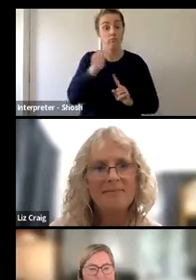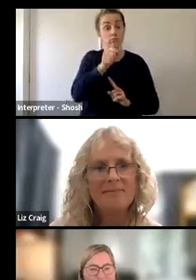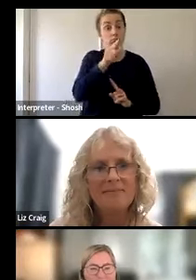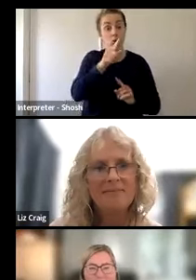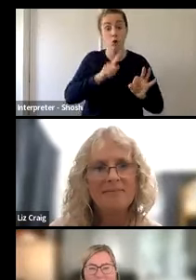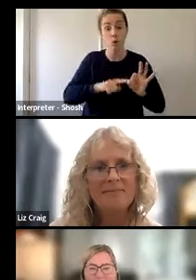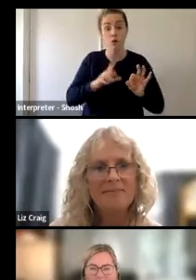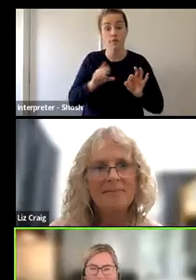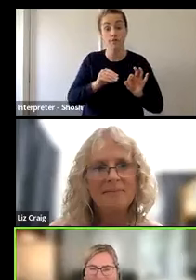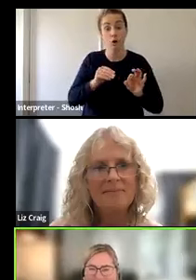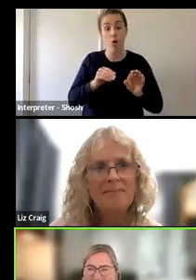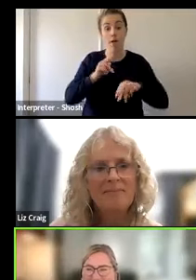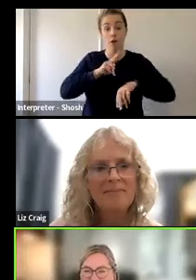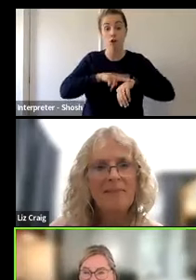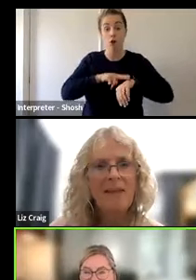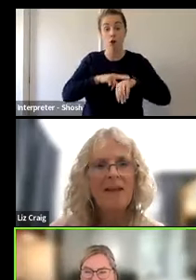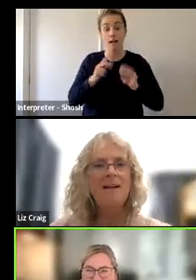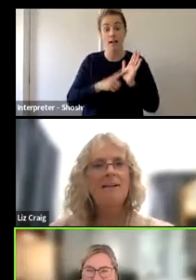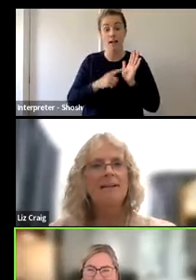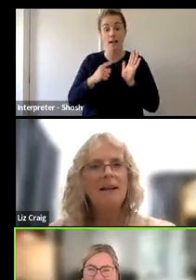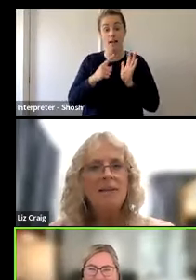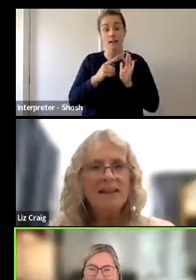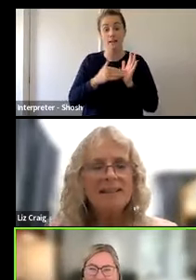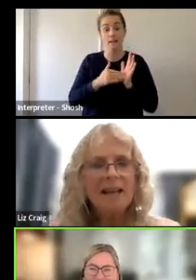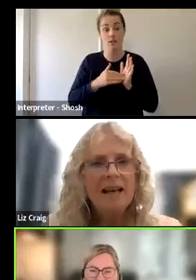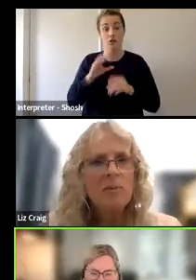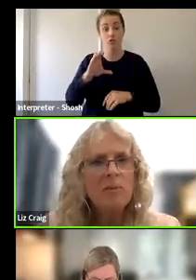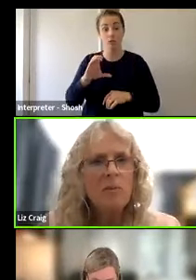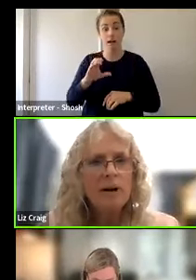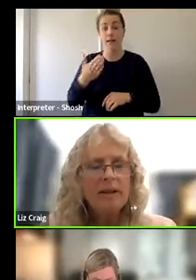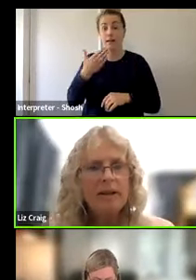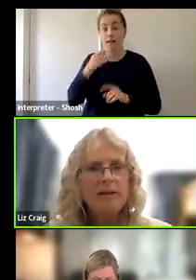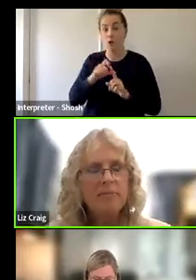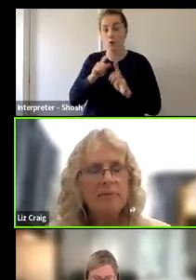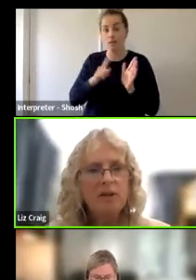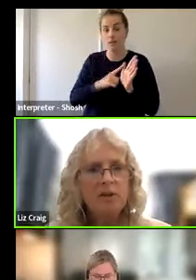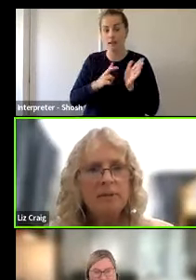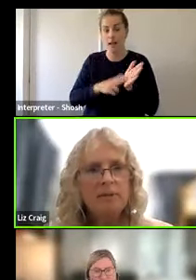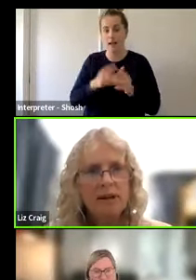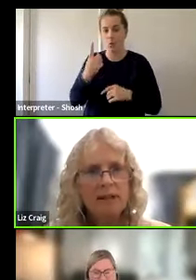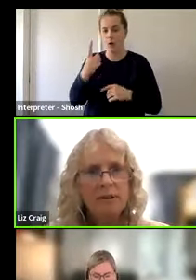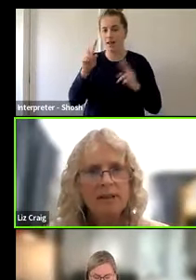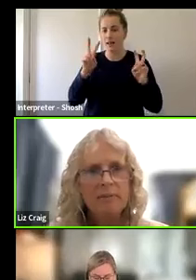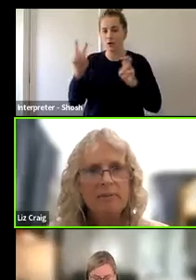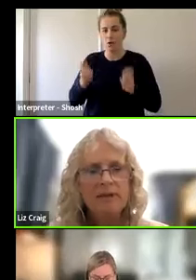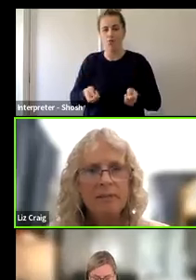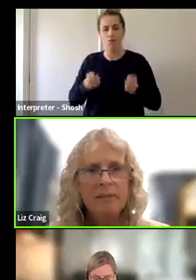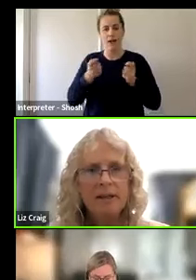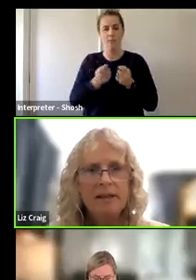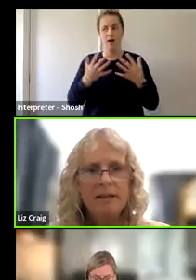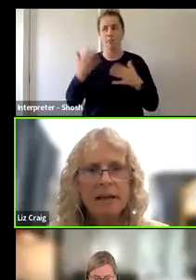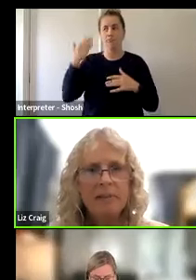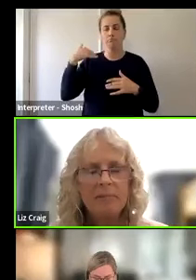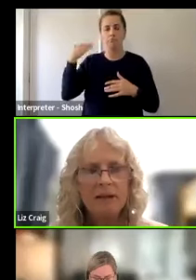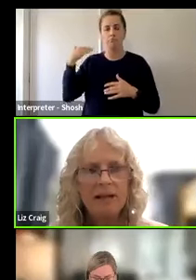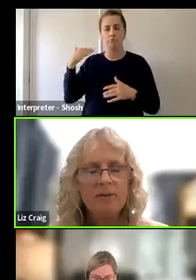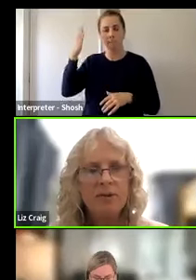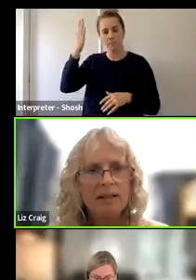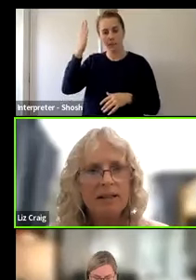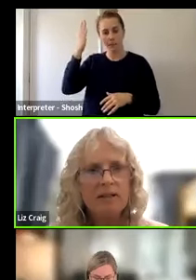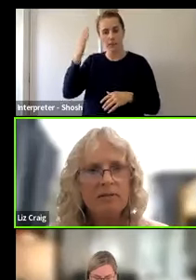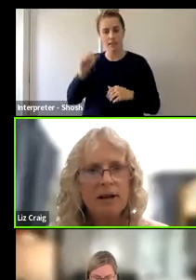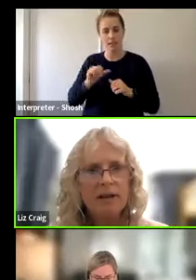to a question from Dr. Liz Craig. Thank you. Thanks, Dan. One of the issues that's been raised by some of the submitters in